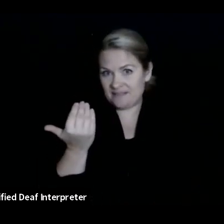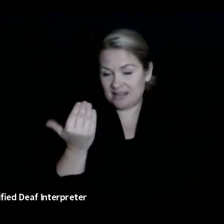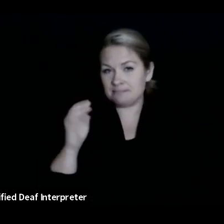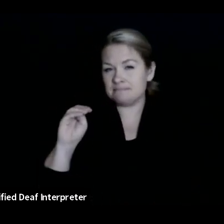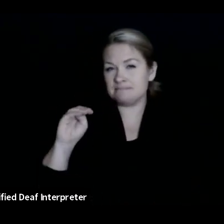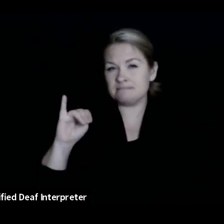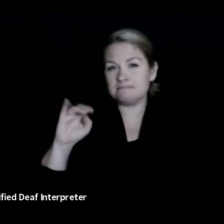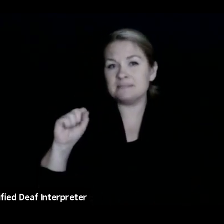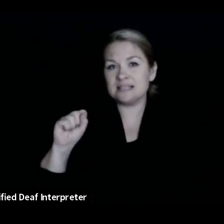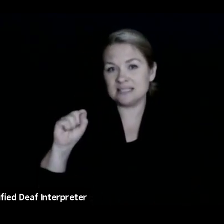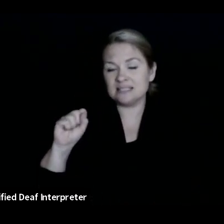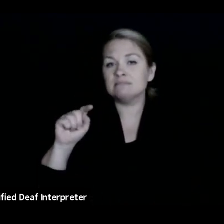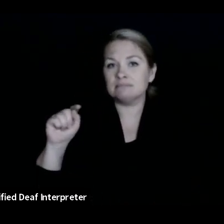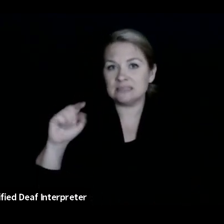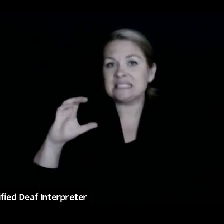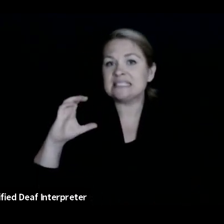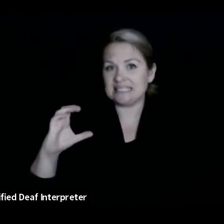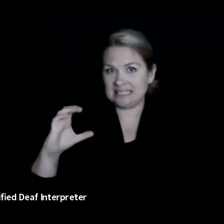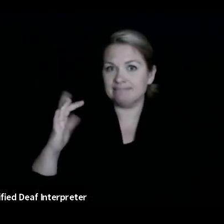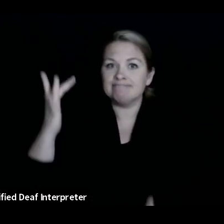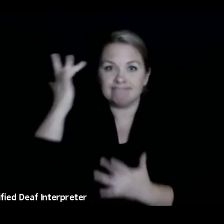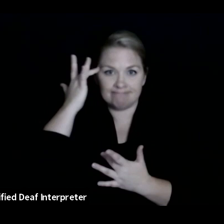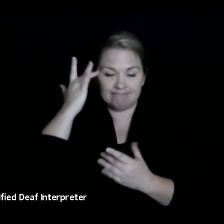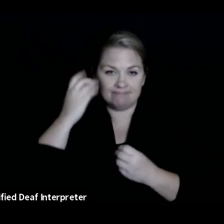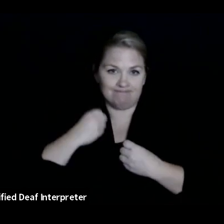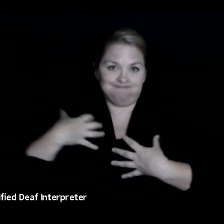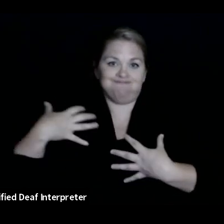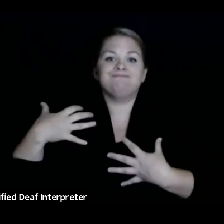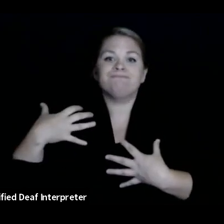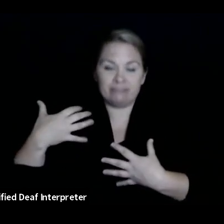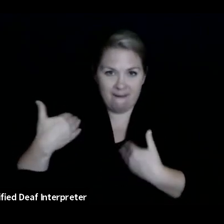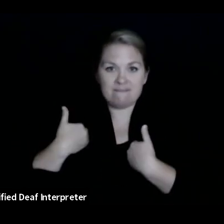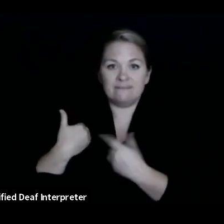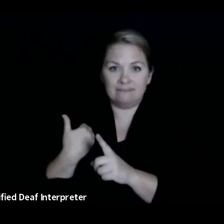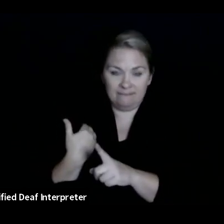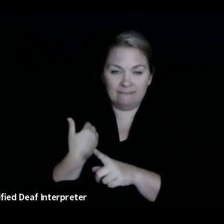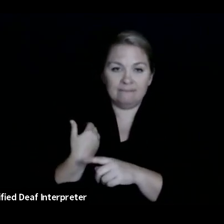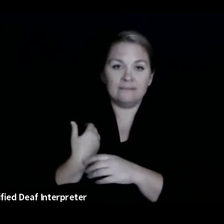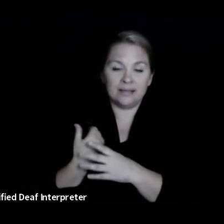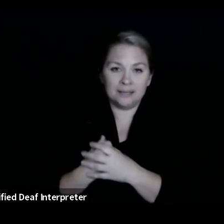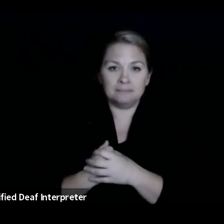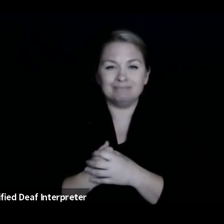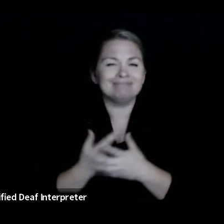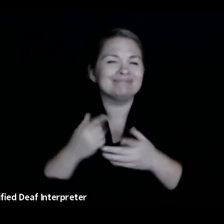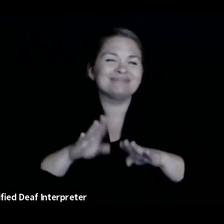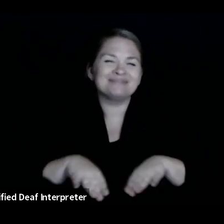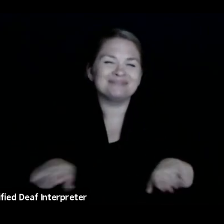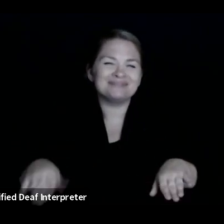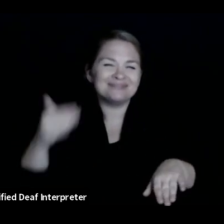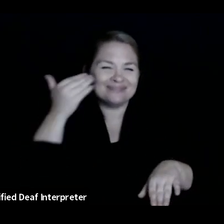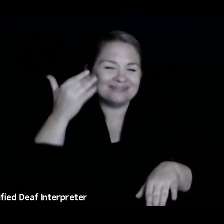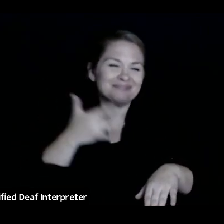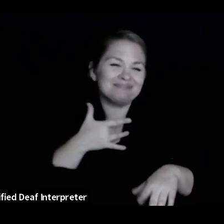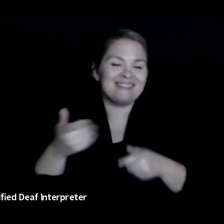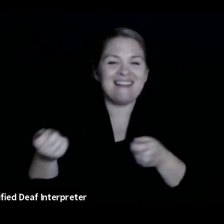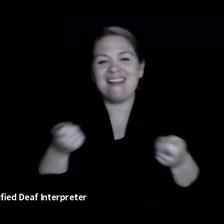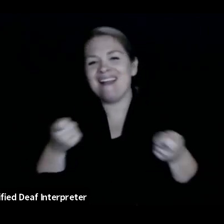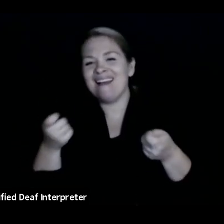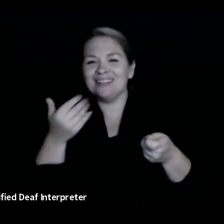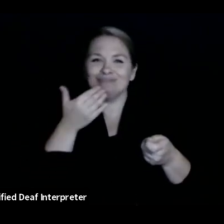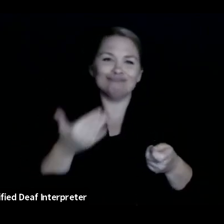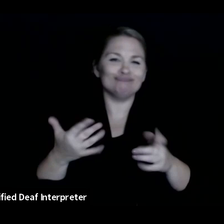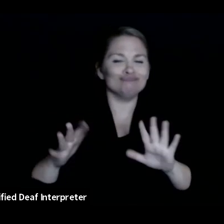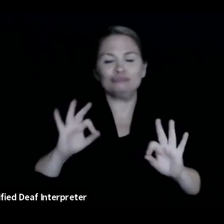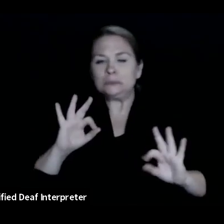with COVID, it's not without, some level of severity. So I just want to make sure